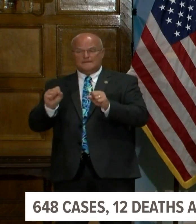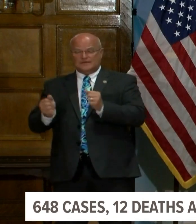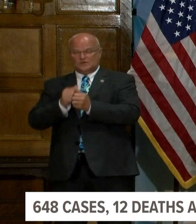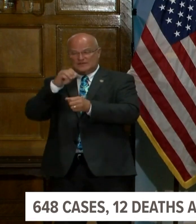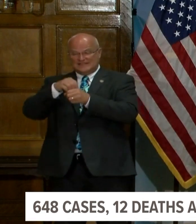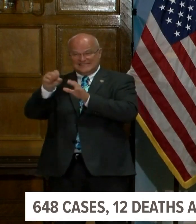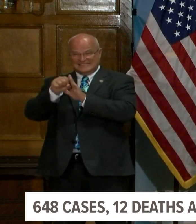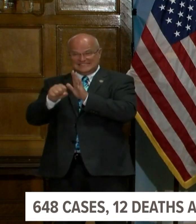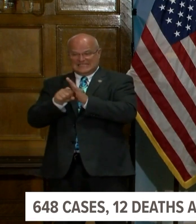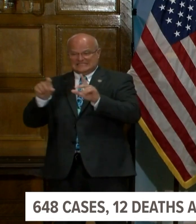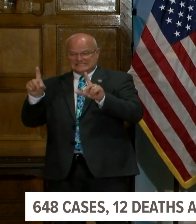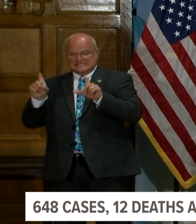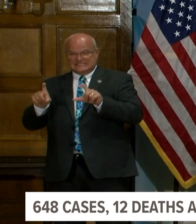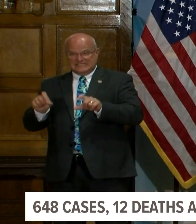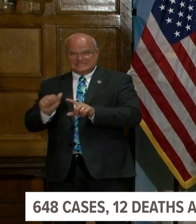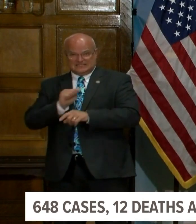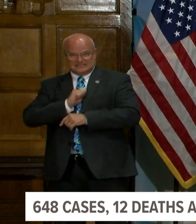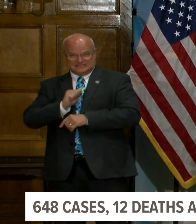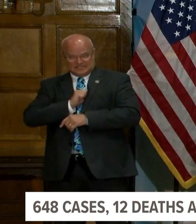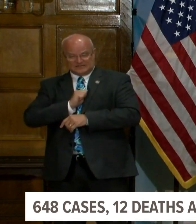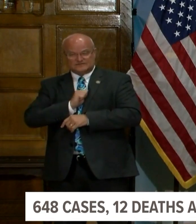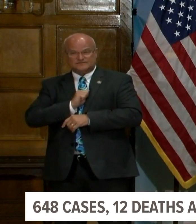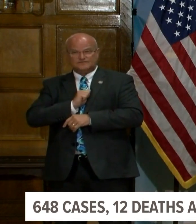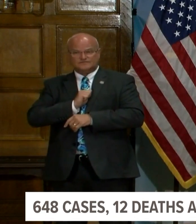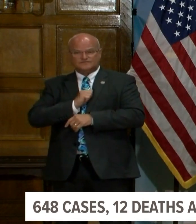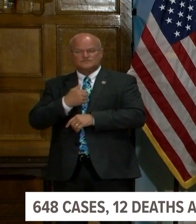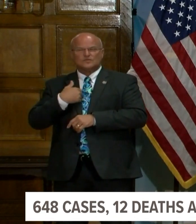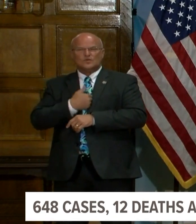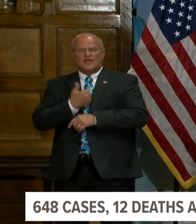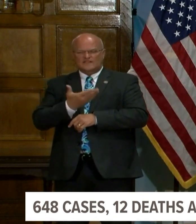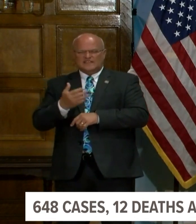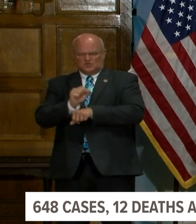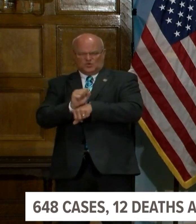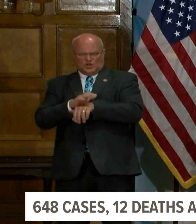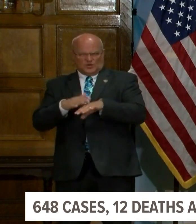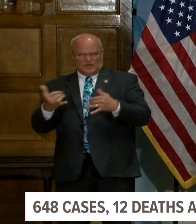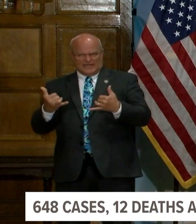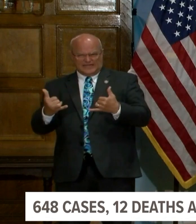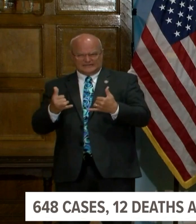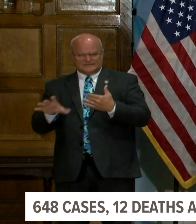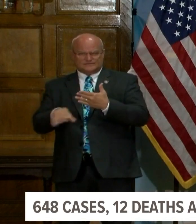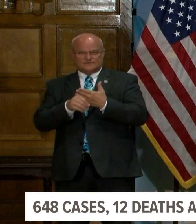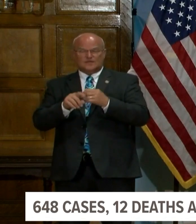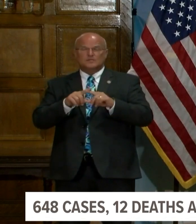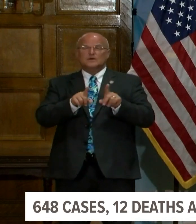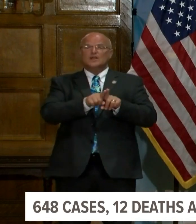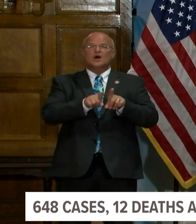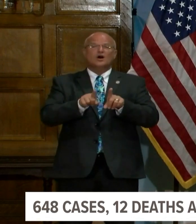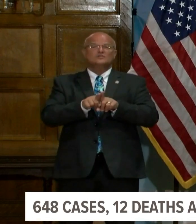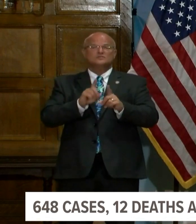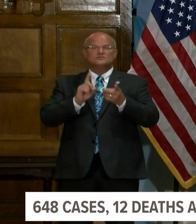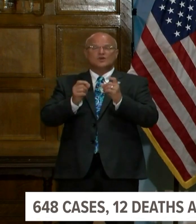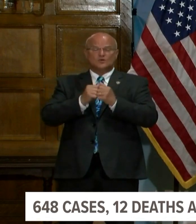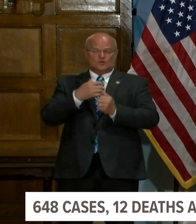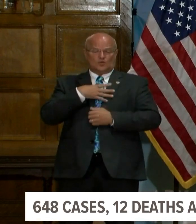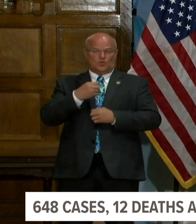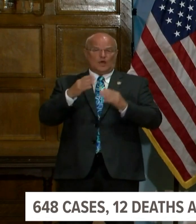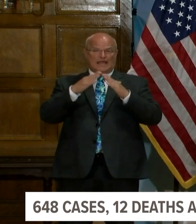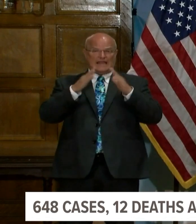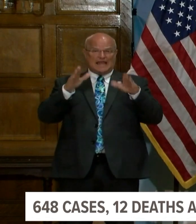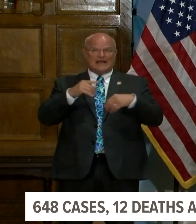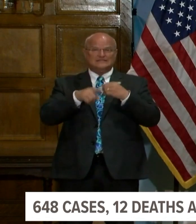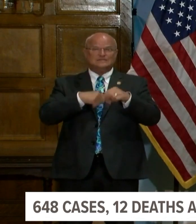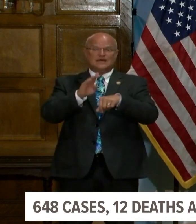within the state to do testing. We've got some initiatives that we're working on, but also talking to the White House